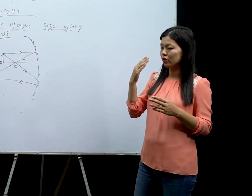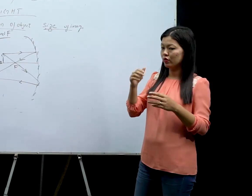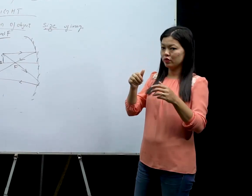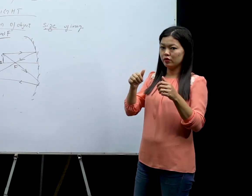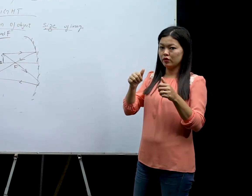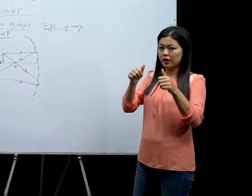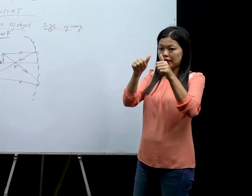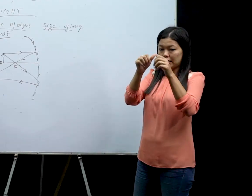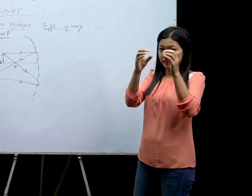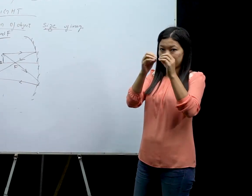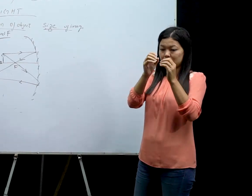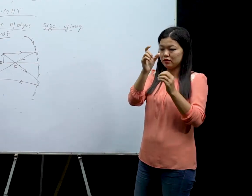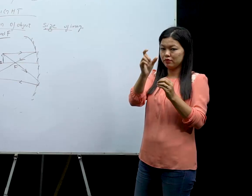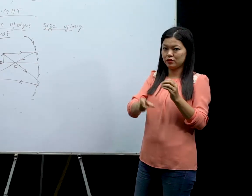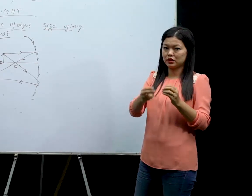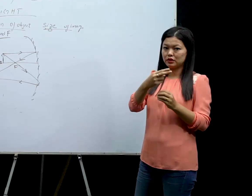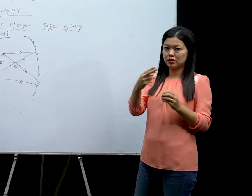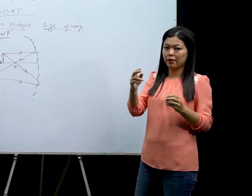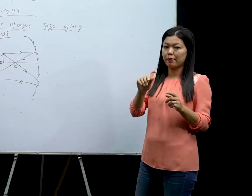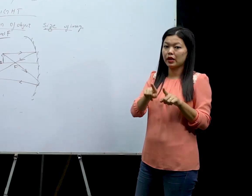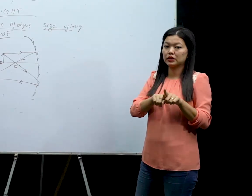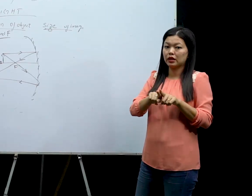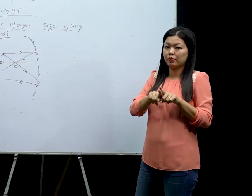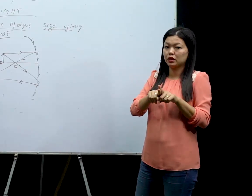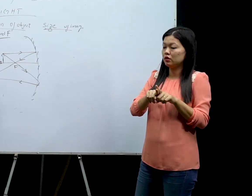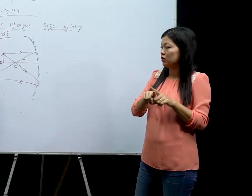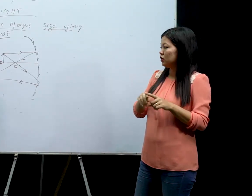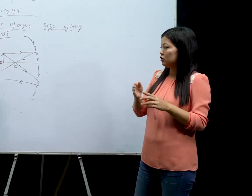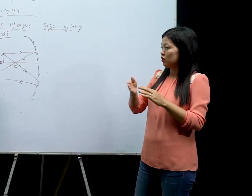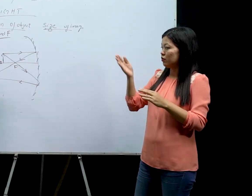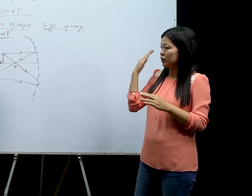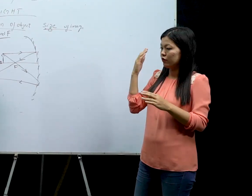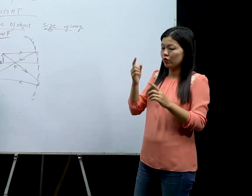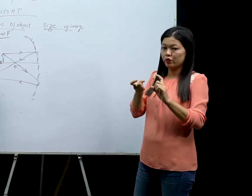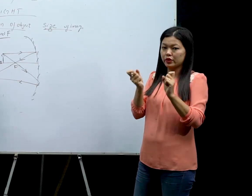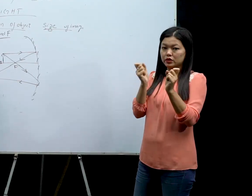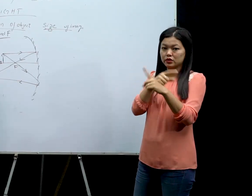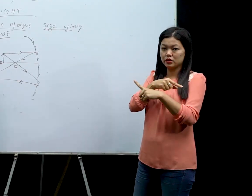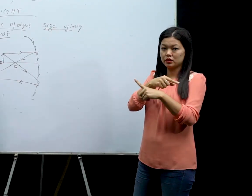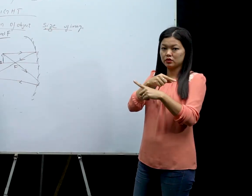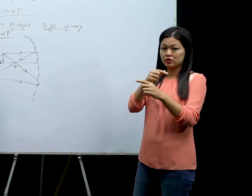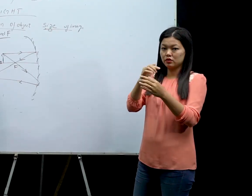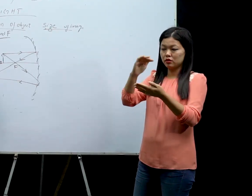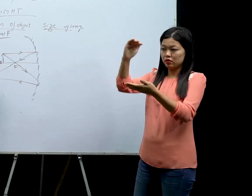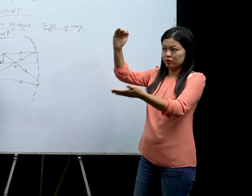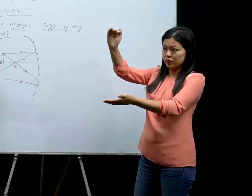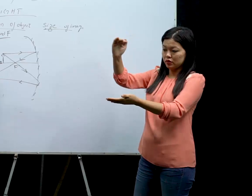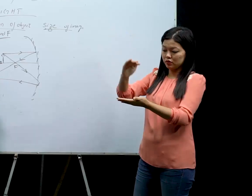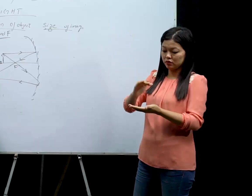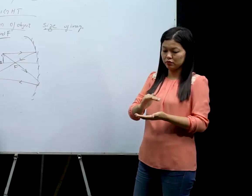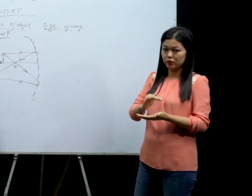A, B. So this is an inverted image, A, B here. So we are getting an image, but do you see the